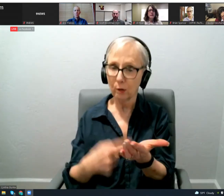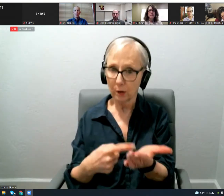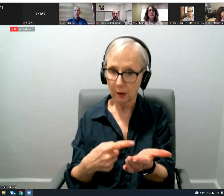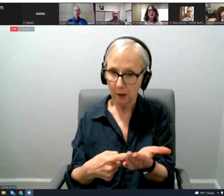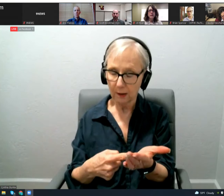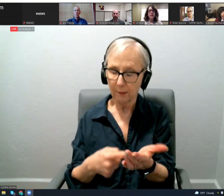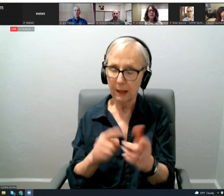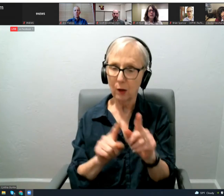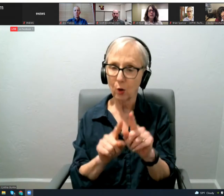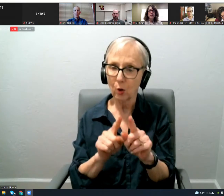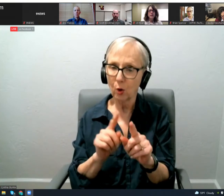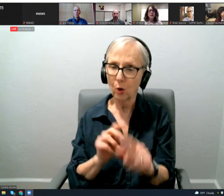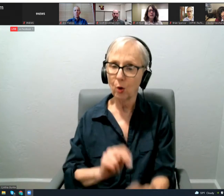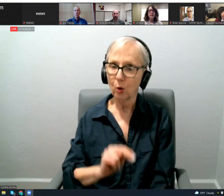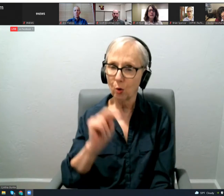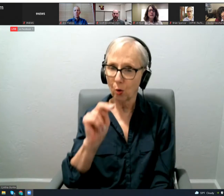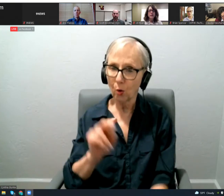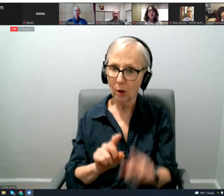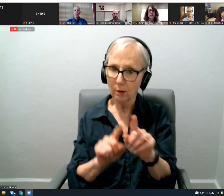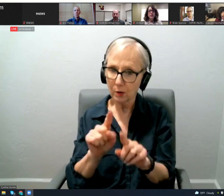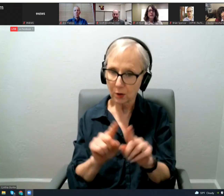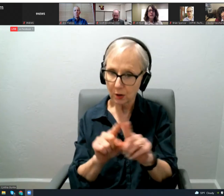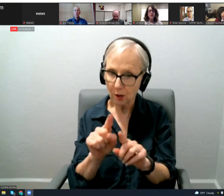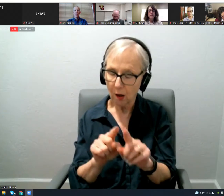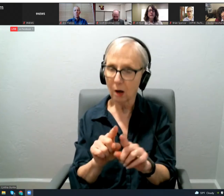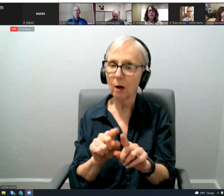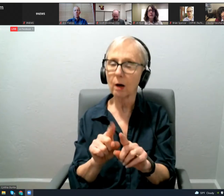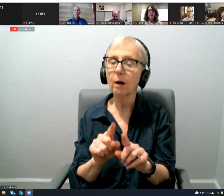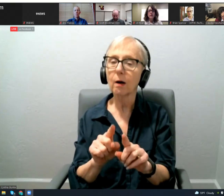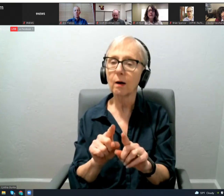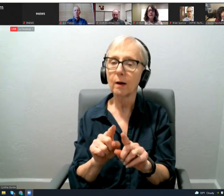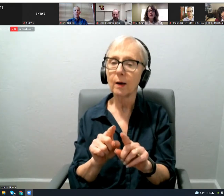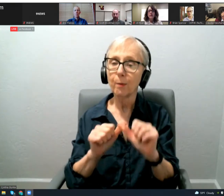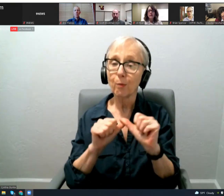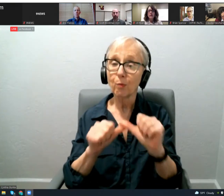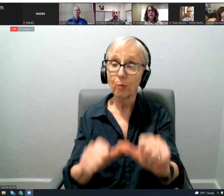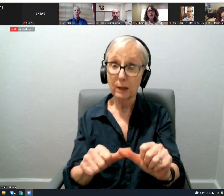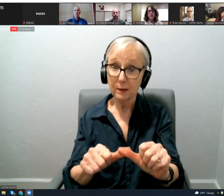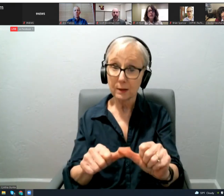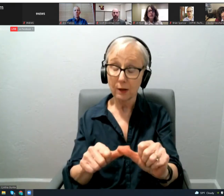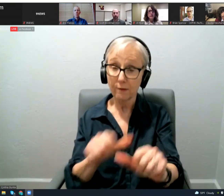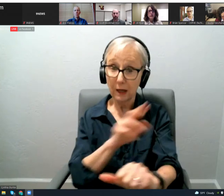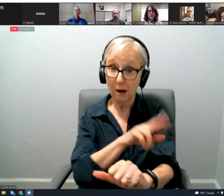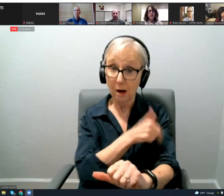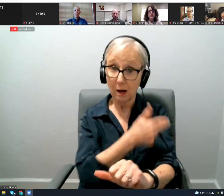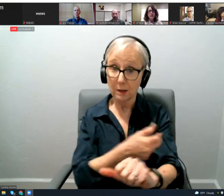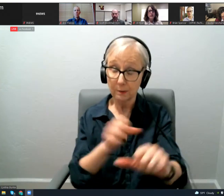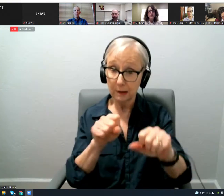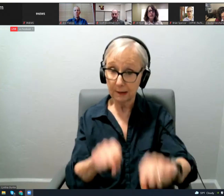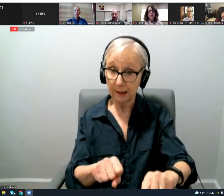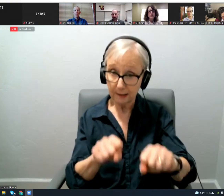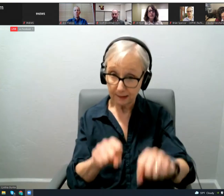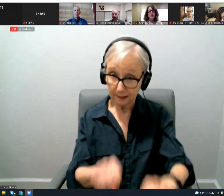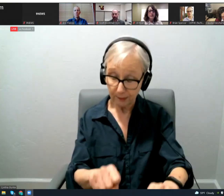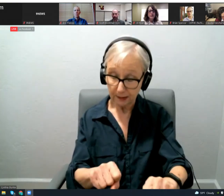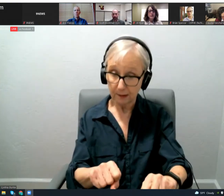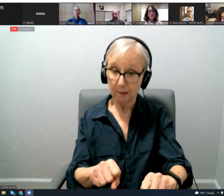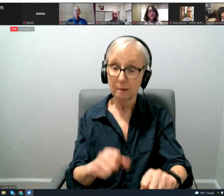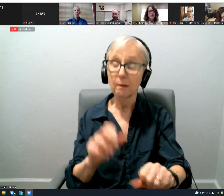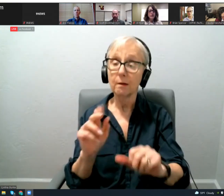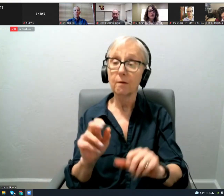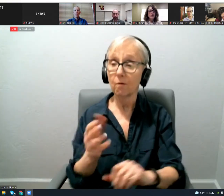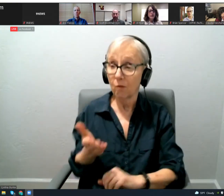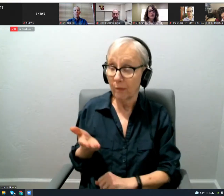Star of preserving hospital capacity, so it would be there for people with COVID, people who were